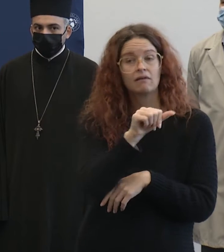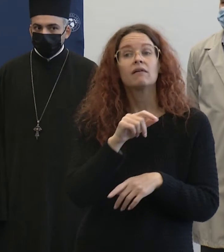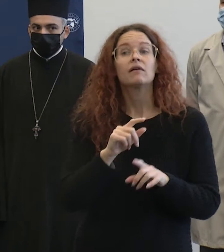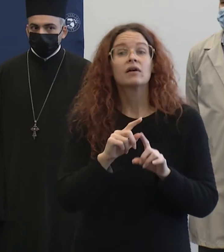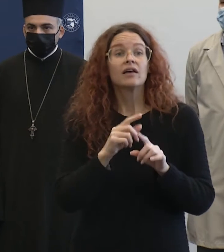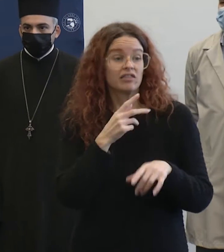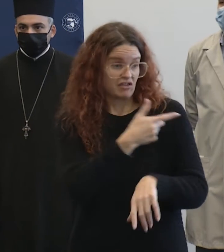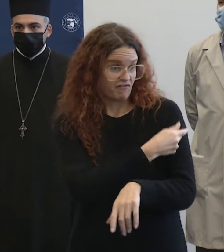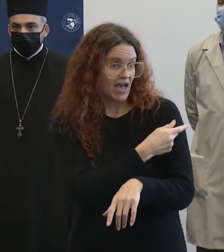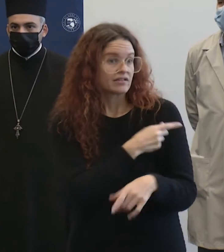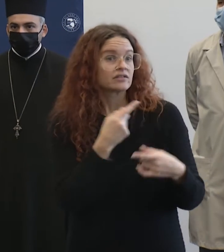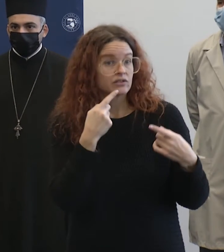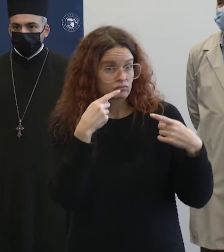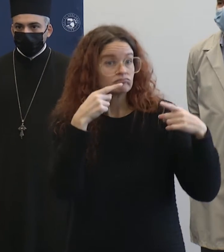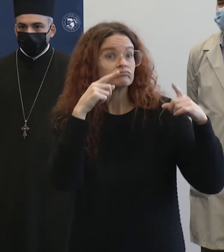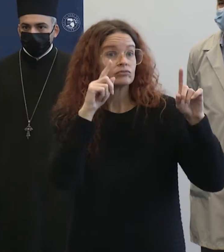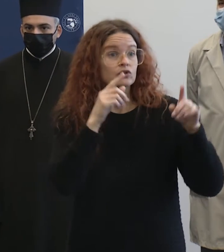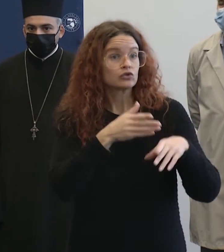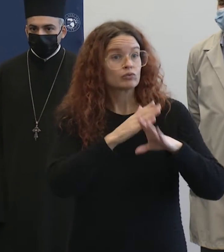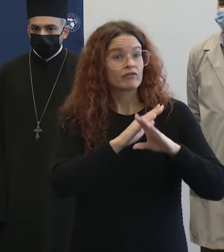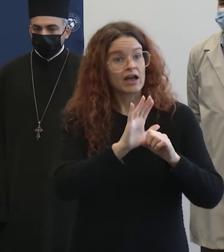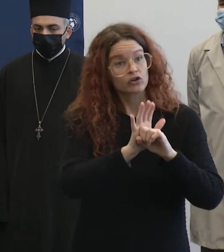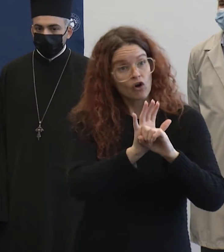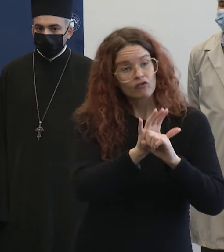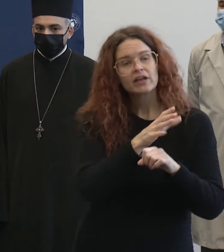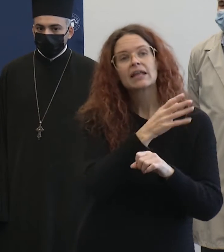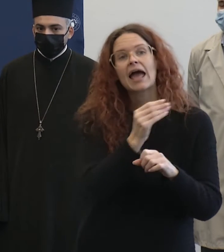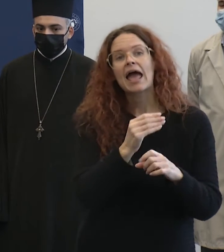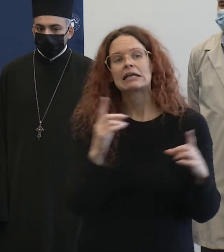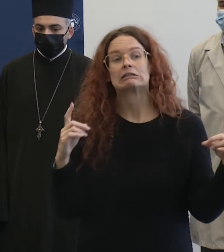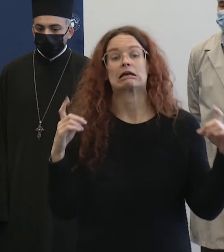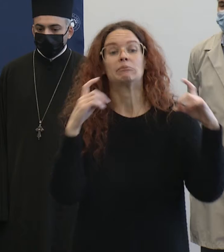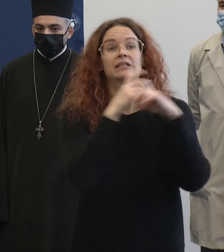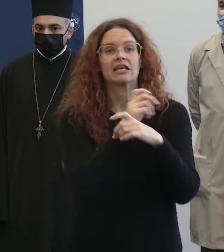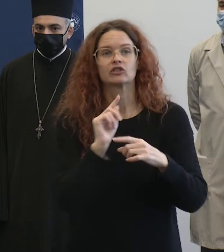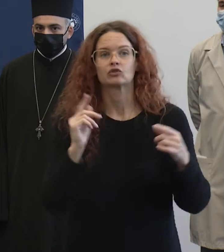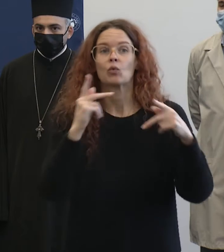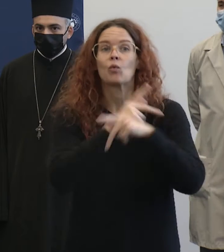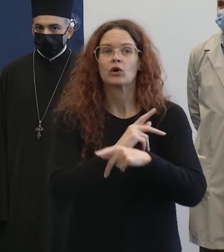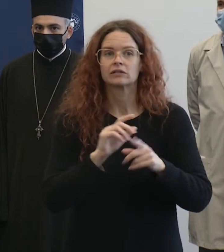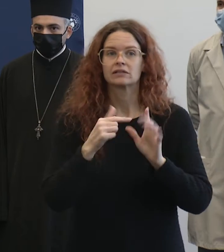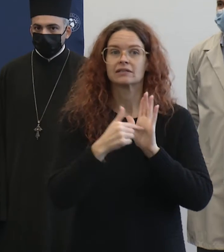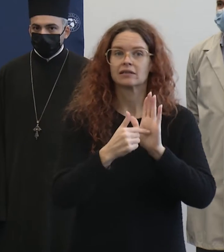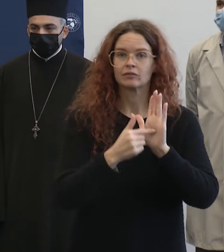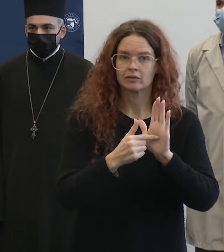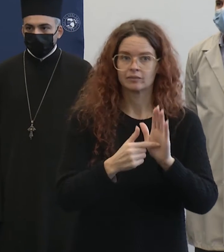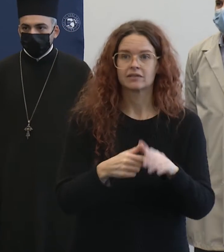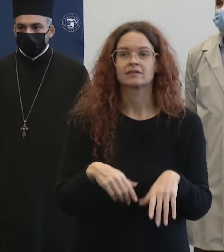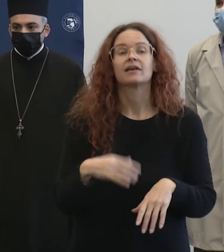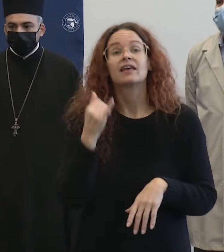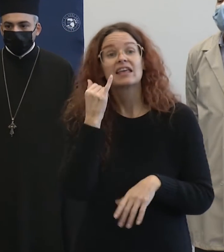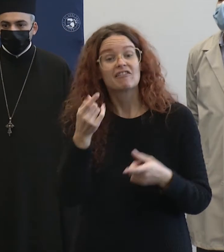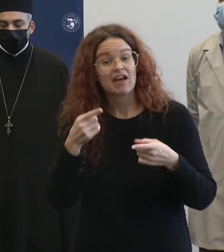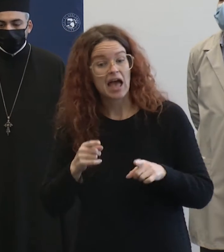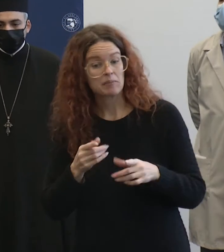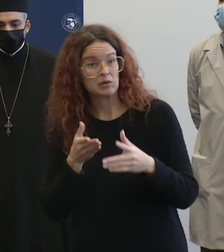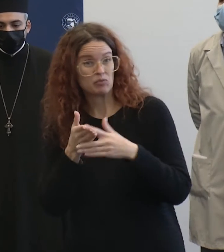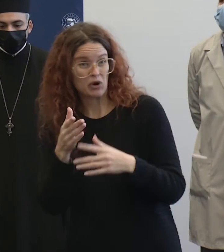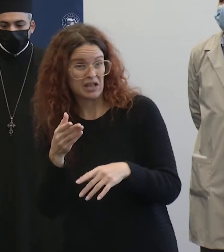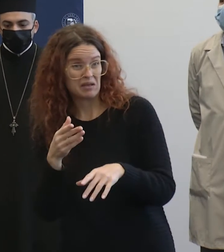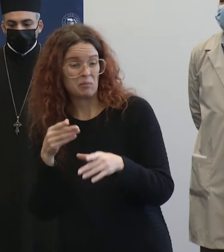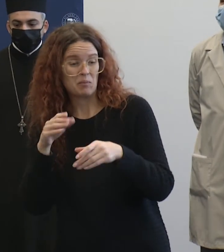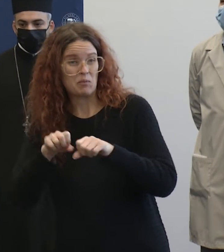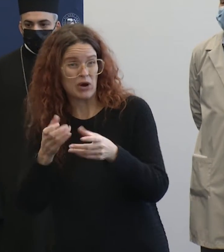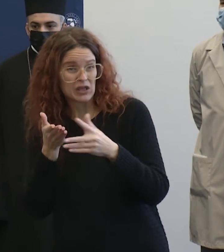work well to prevent COVID as well as complications from COVID if you do contract a breakthrough case, meaning getting a